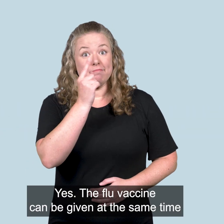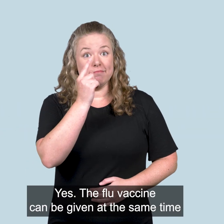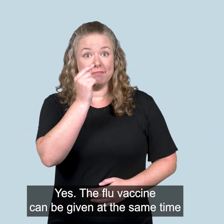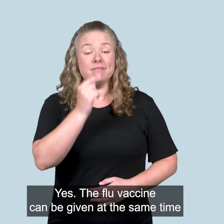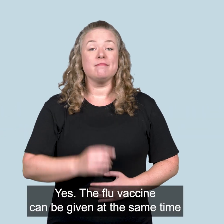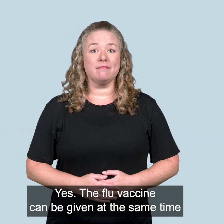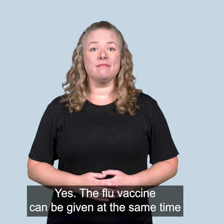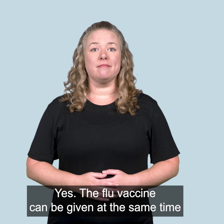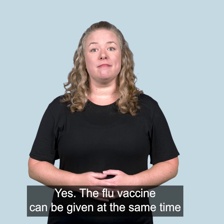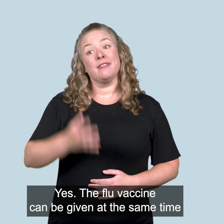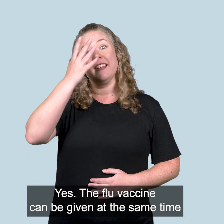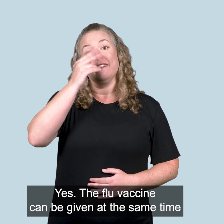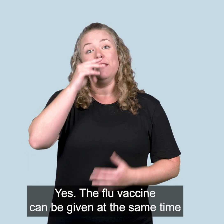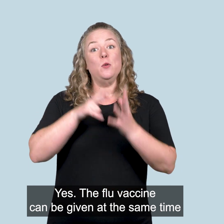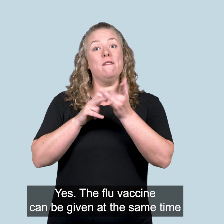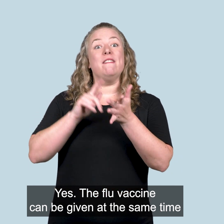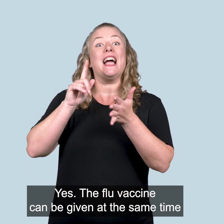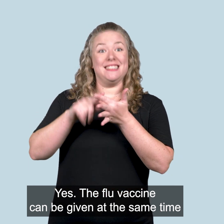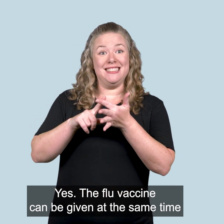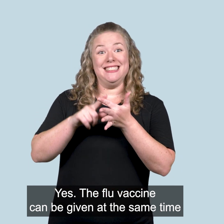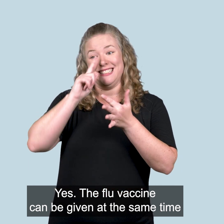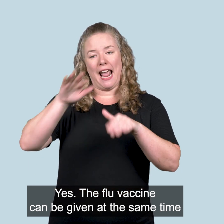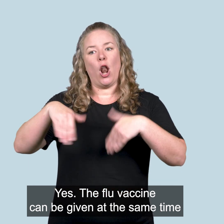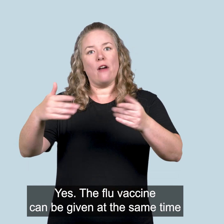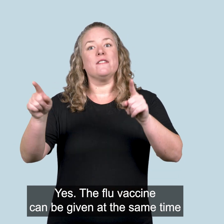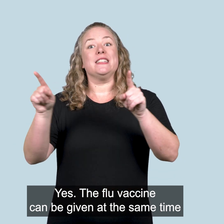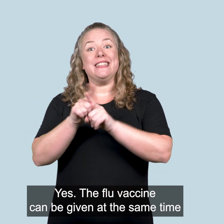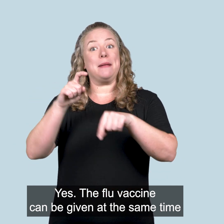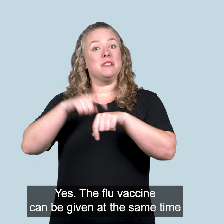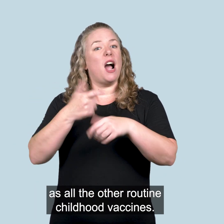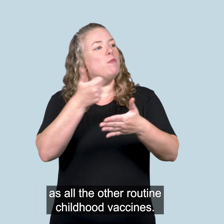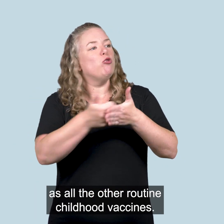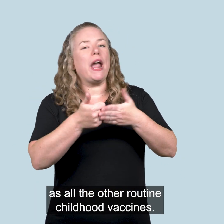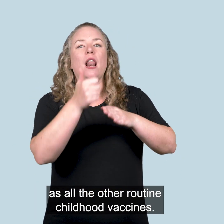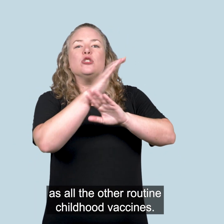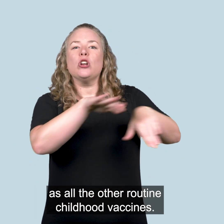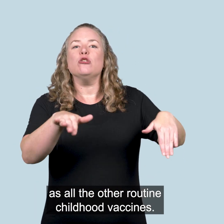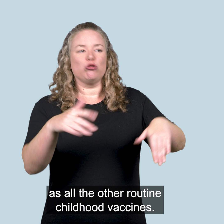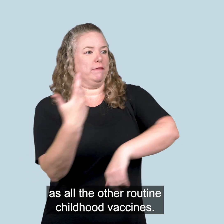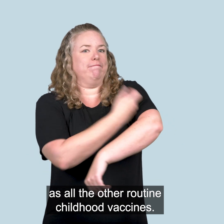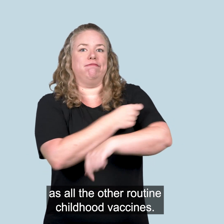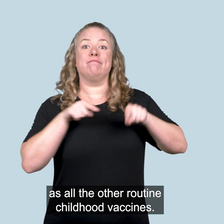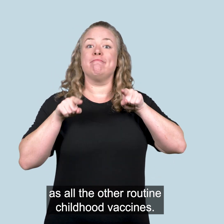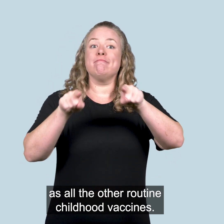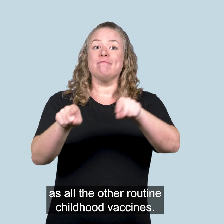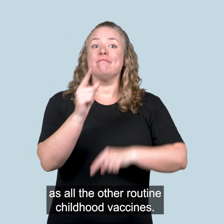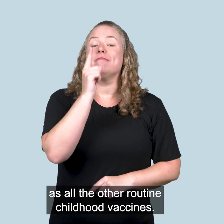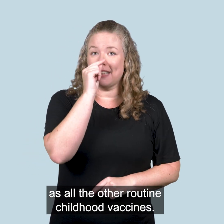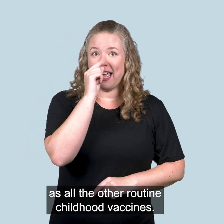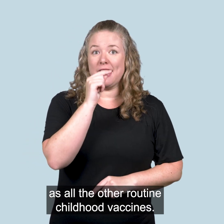Yes, the flu vaccine can be given at the same time as all the other routine childhood vaccines.